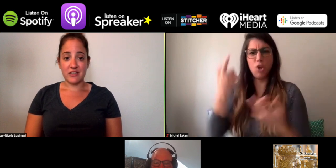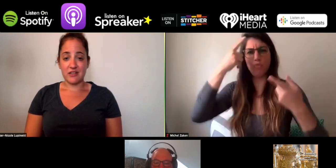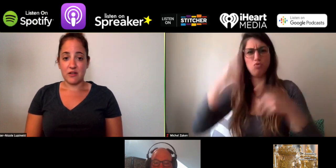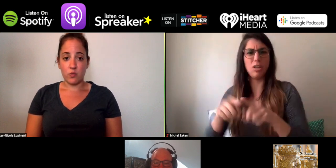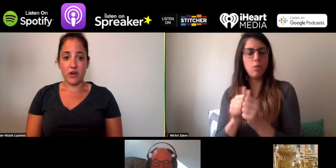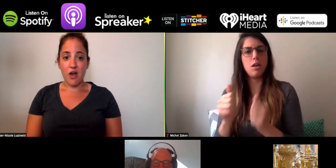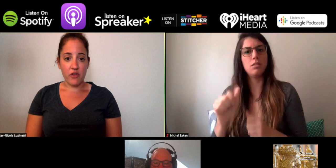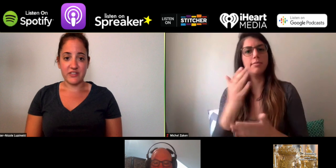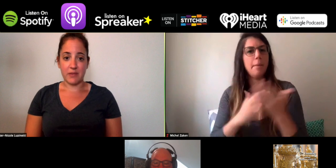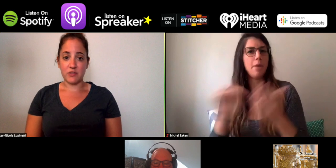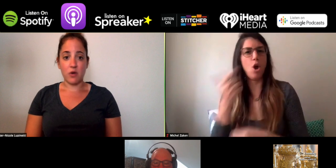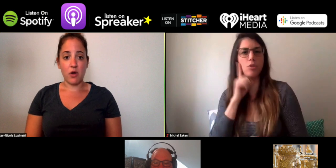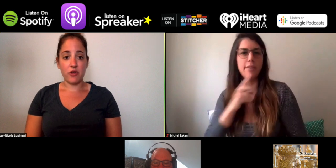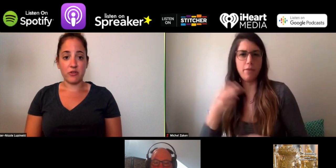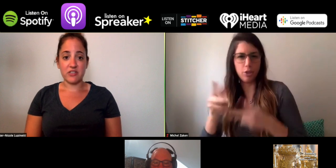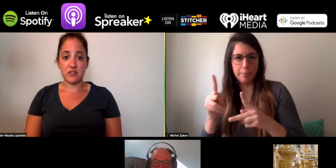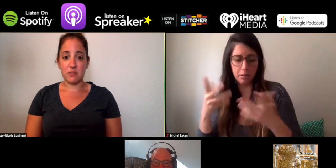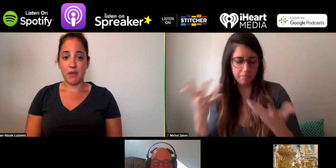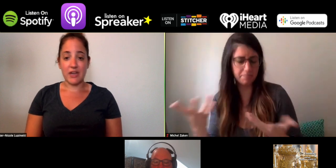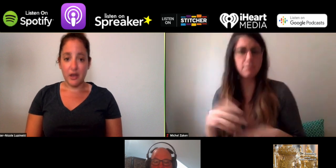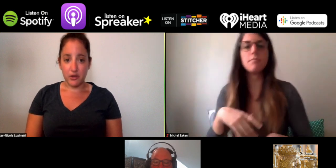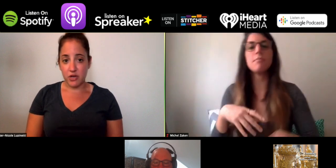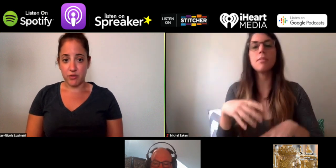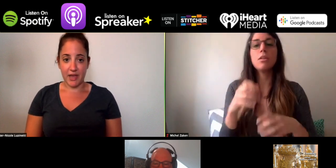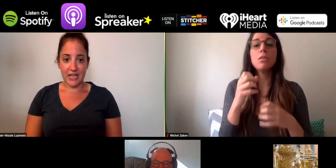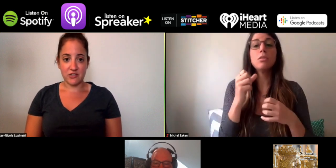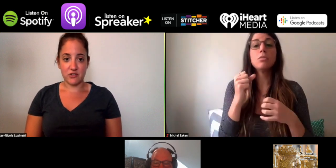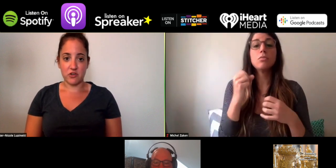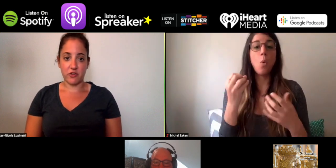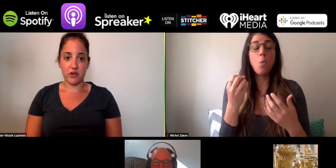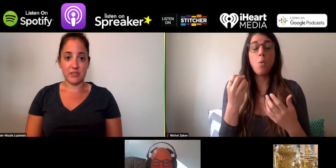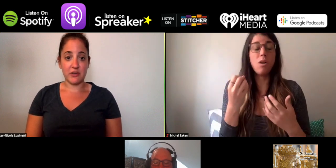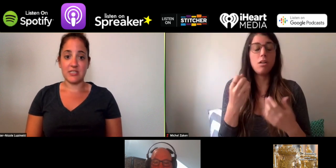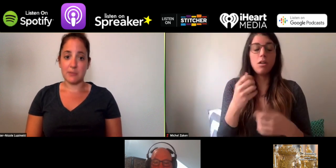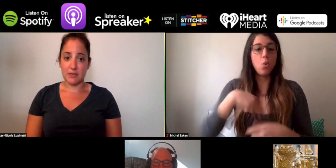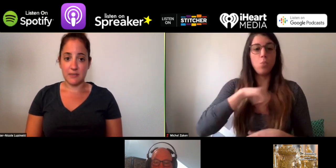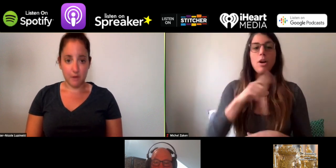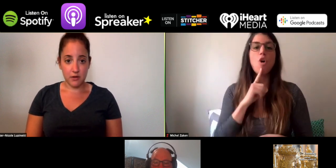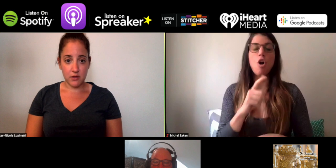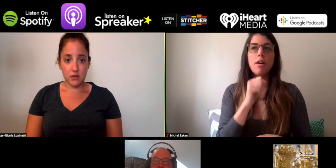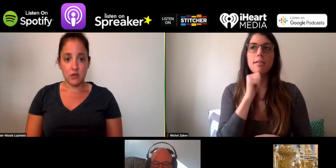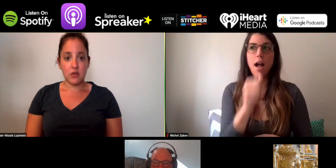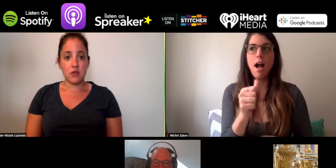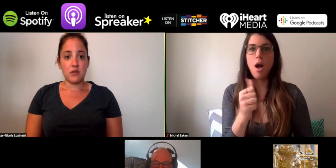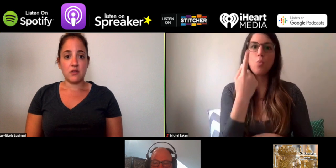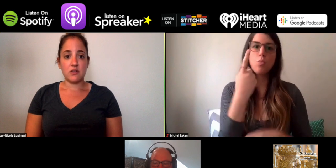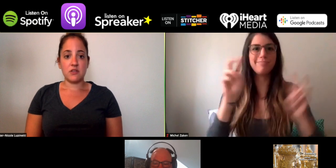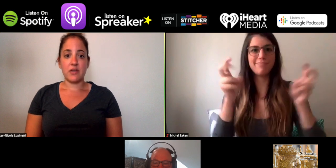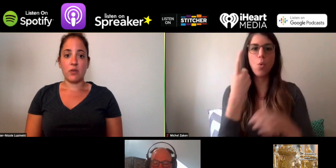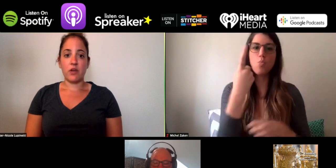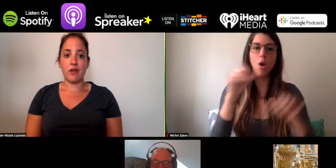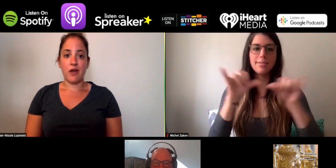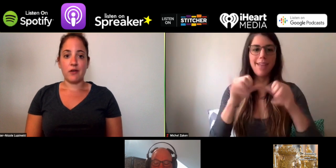hand, we're not all the same. So other listeners might not agree with my answers, or their experiences might be different.